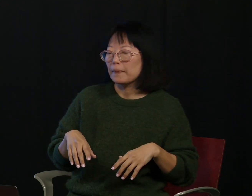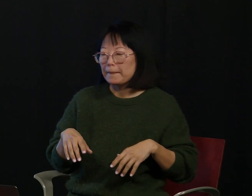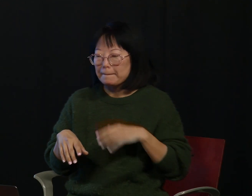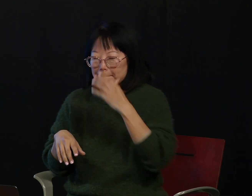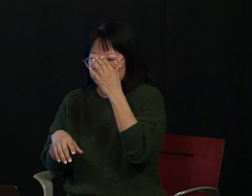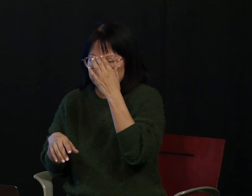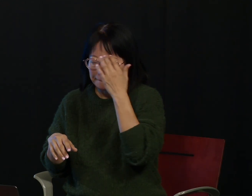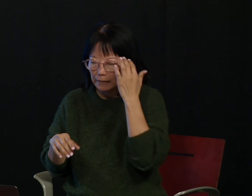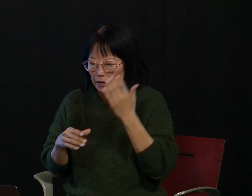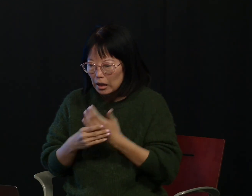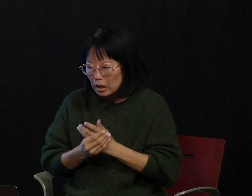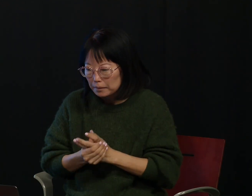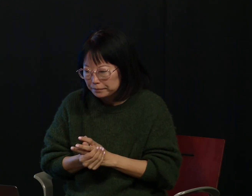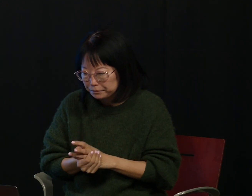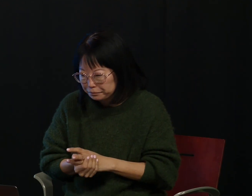nature.